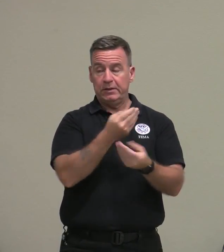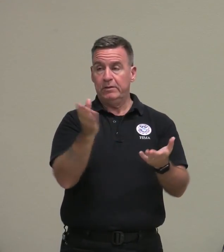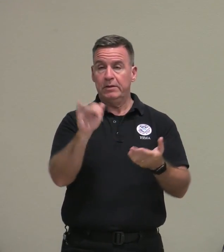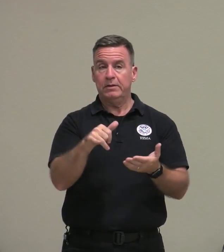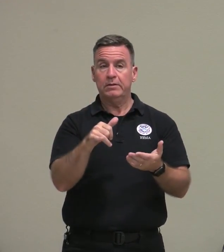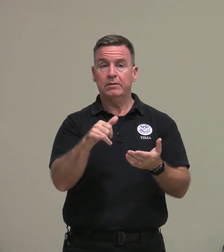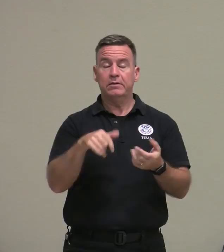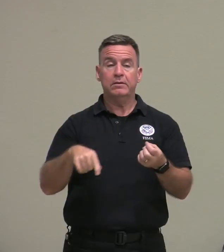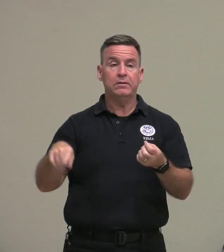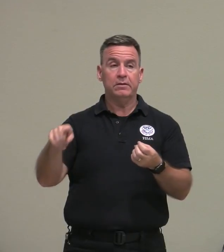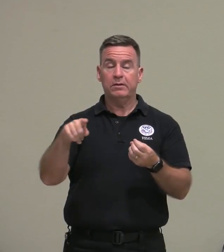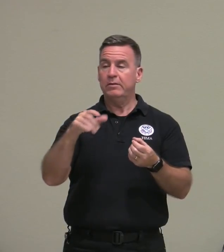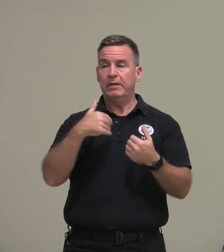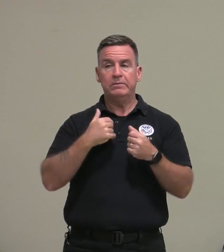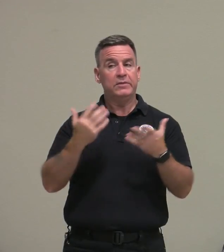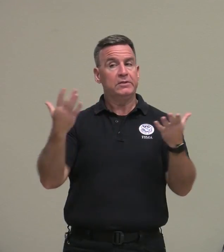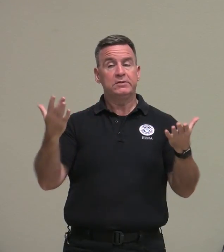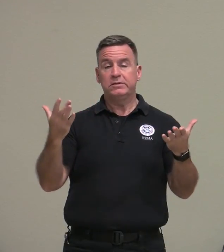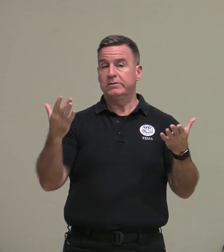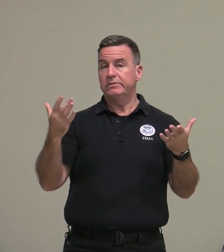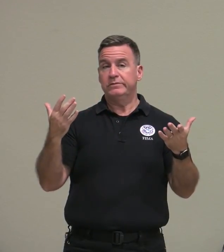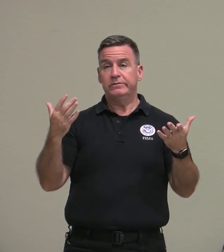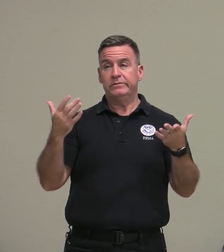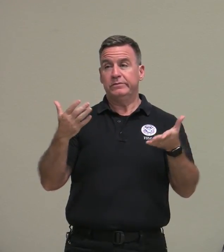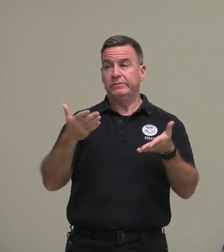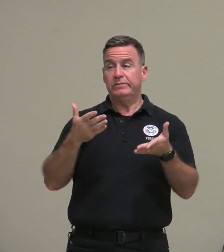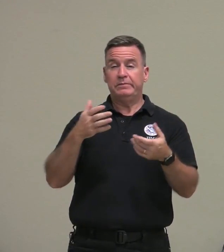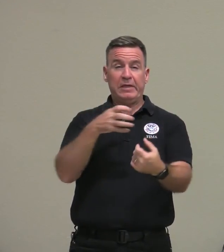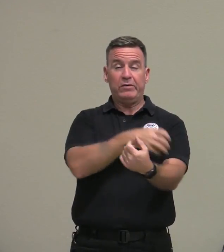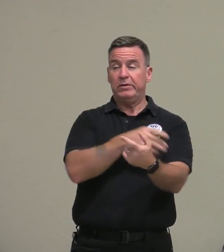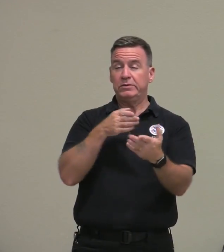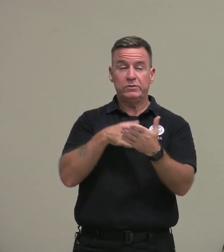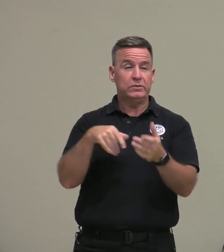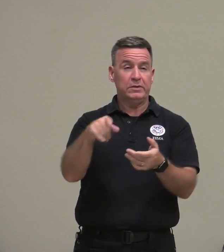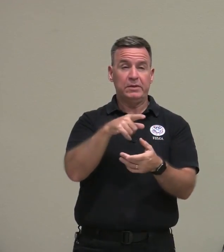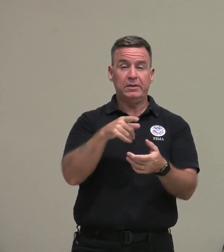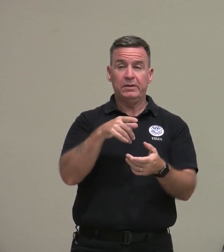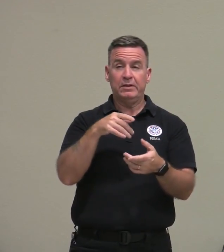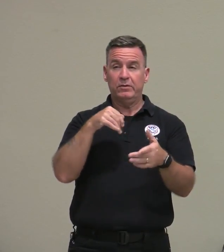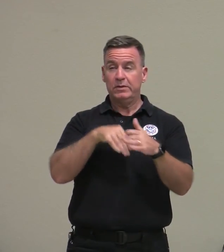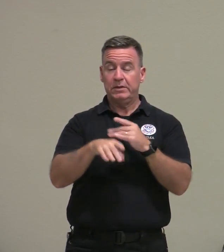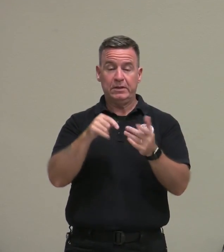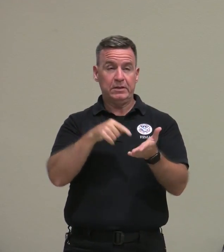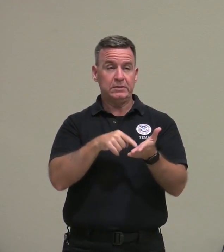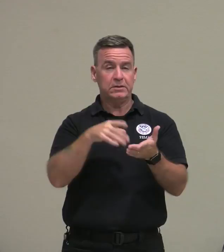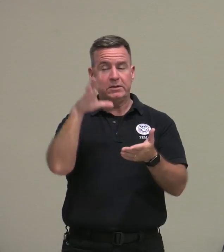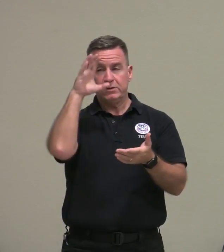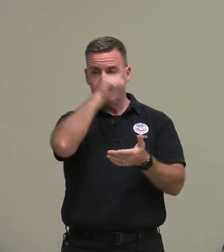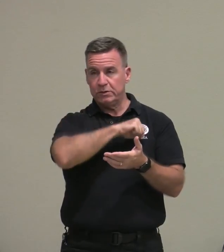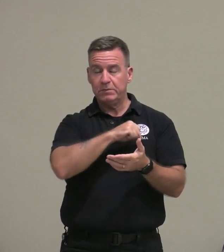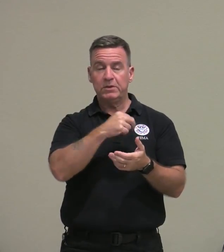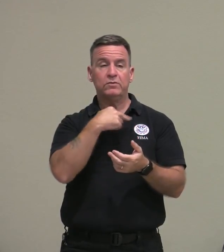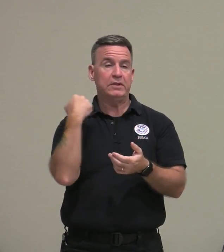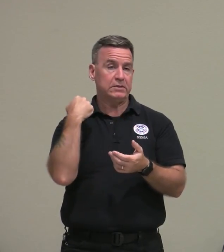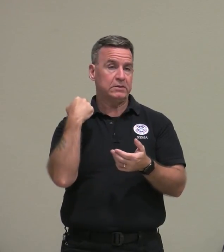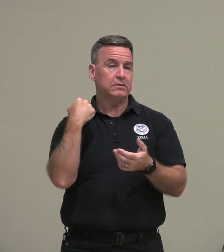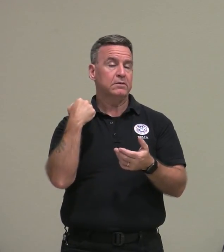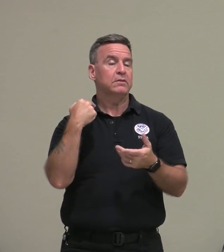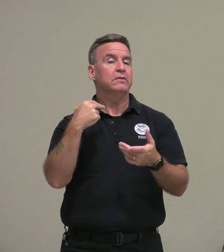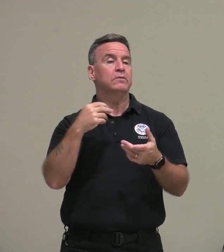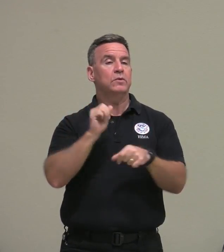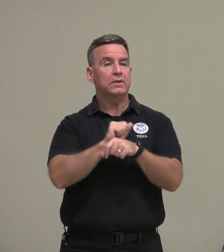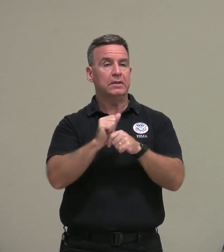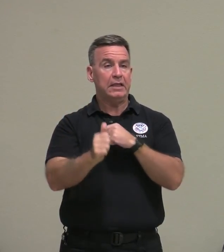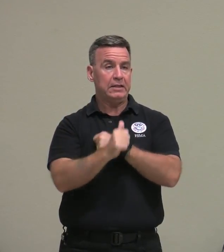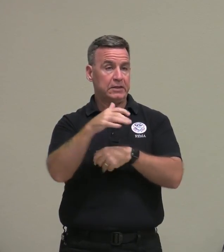that they're going to, they don't have much of a leg to stand on. They go into this assuming the risk of working in